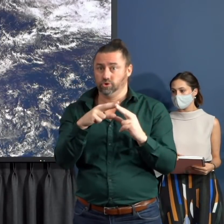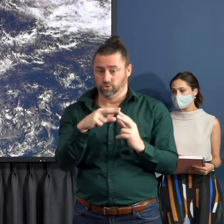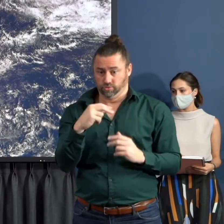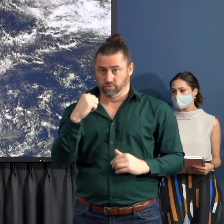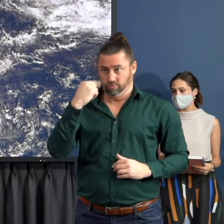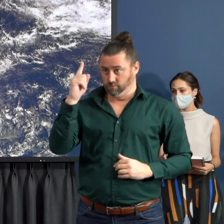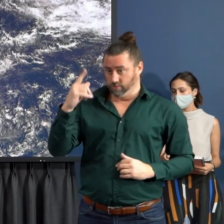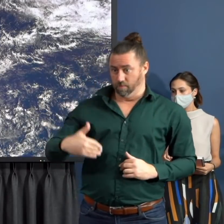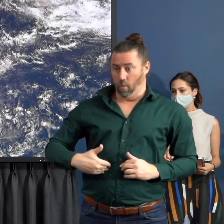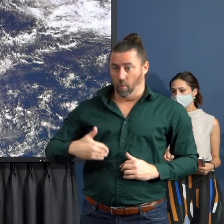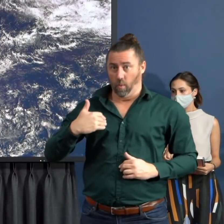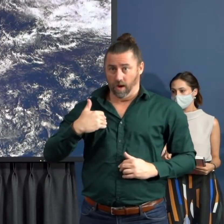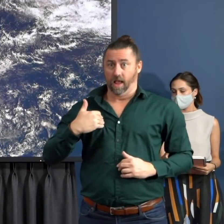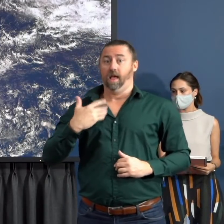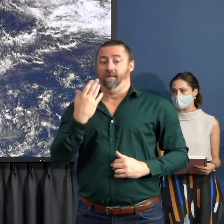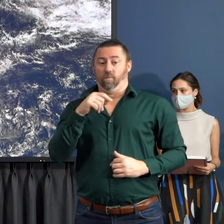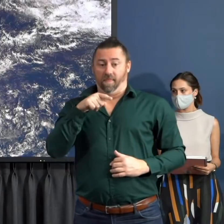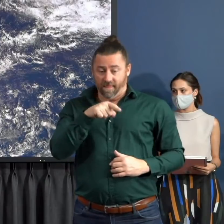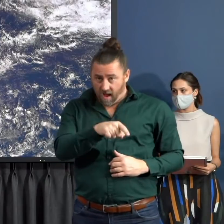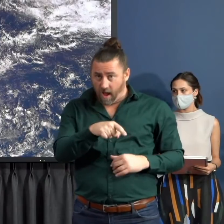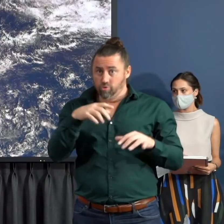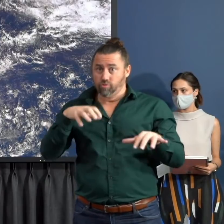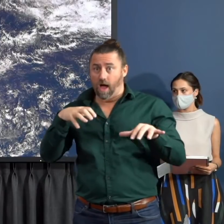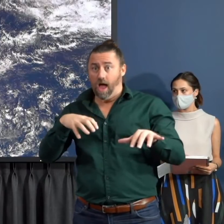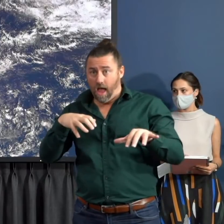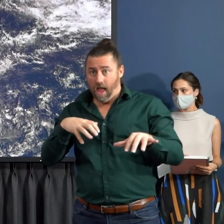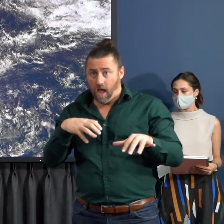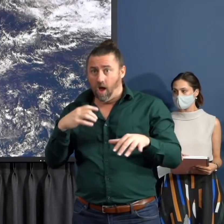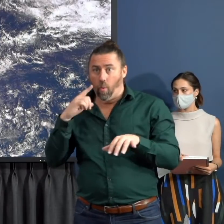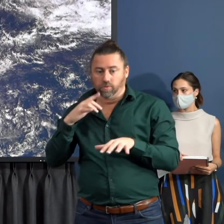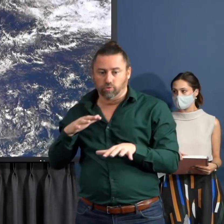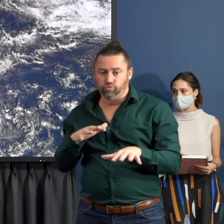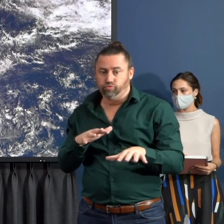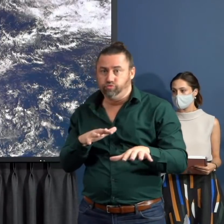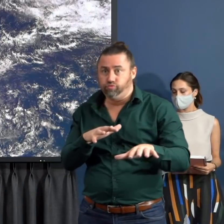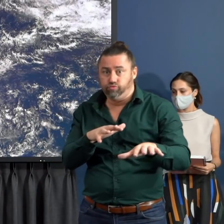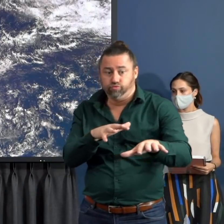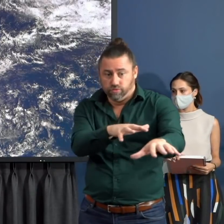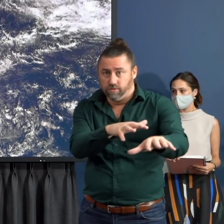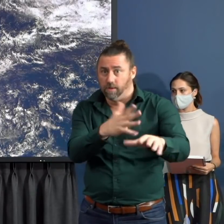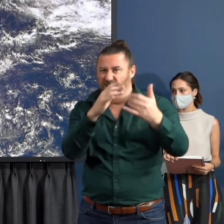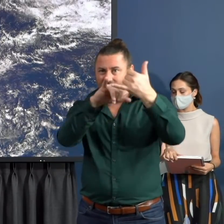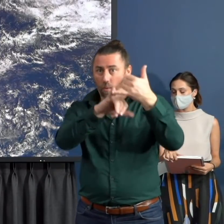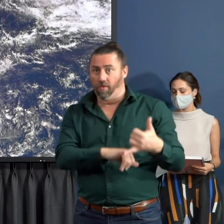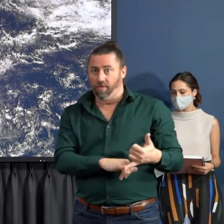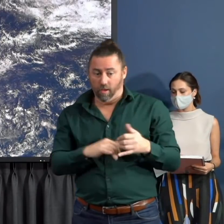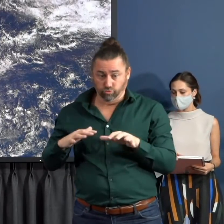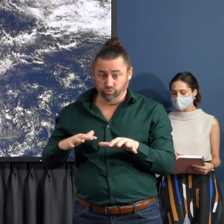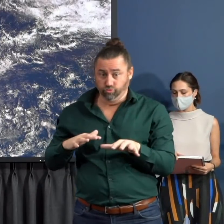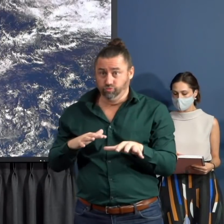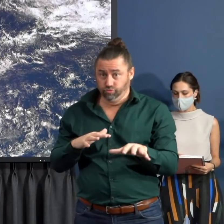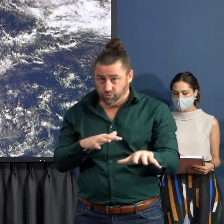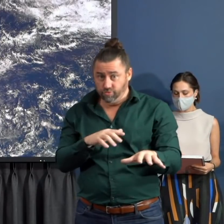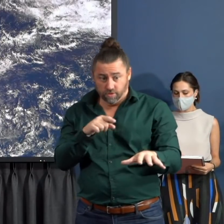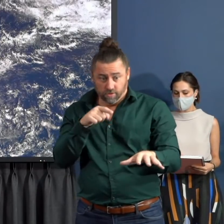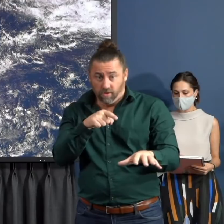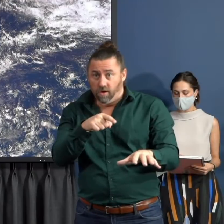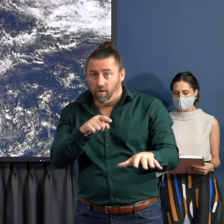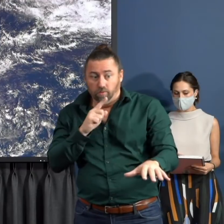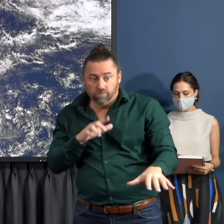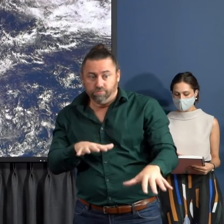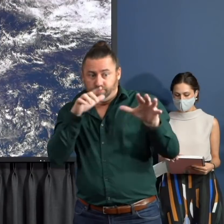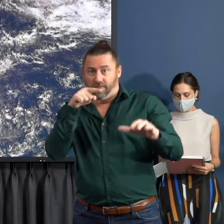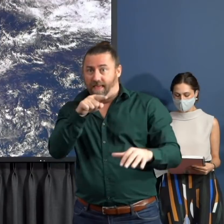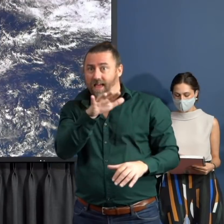possible downstream later Sunday. So, of course, this rain event, as I said, is moving south. So we have to all listen to what's going to